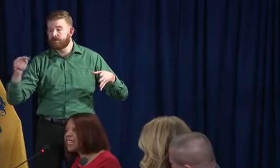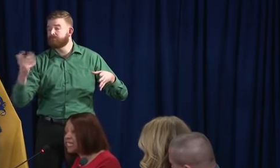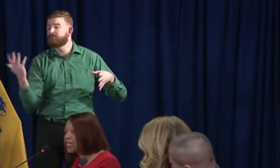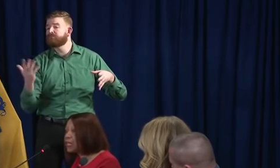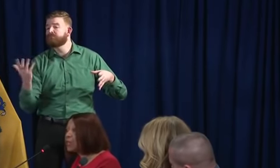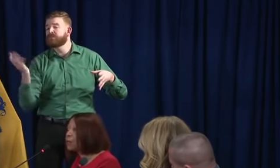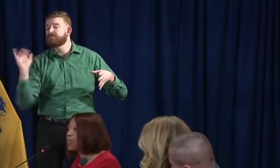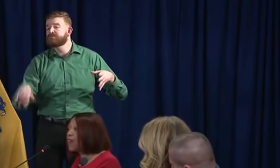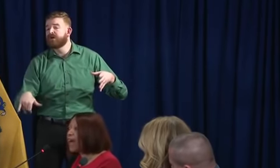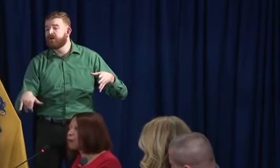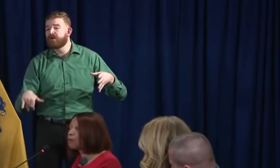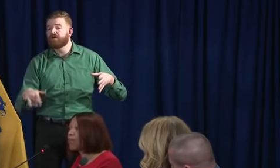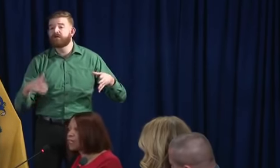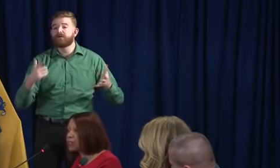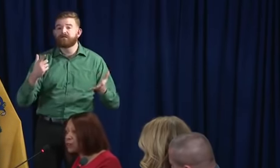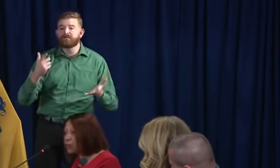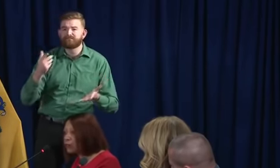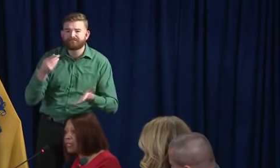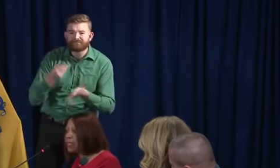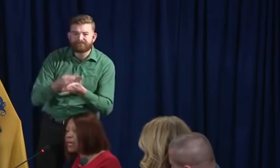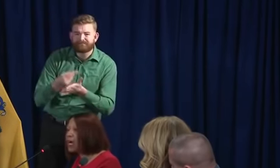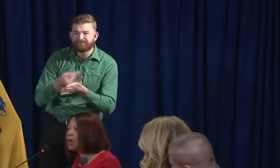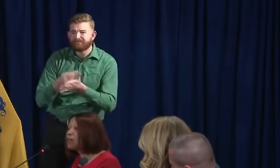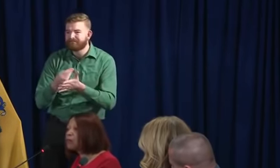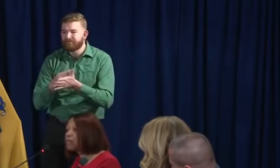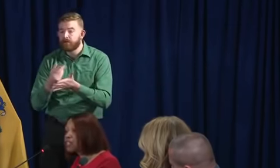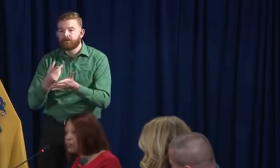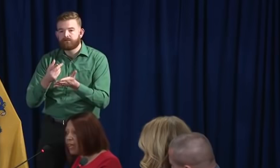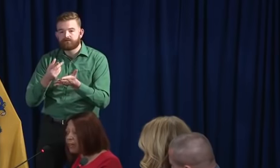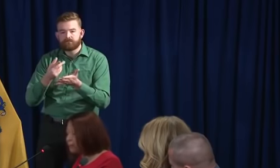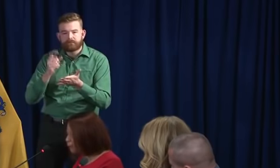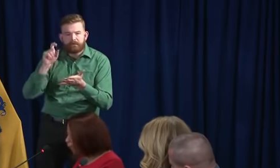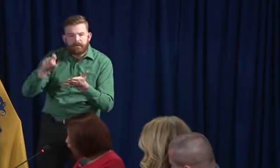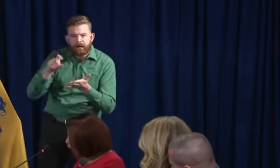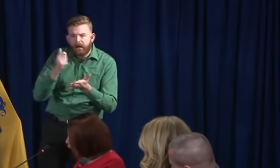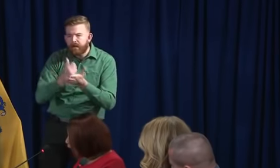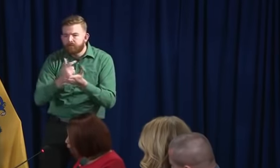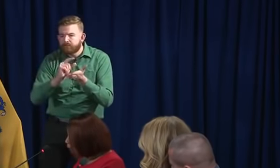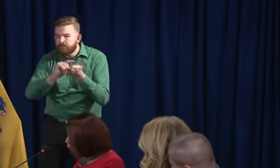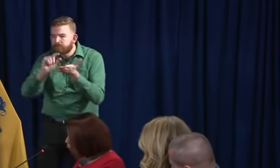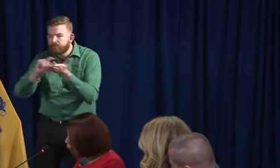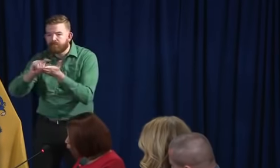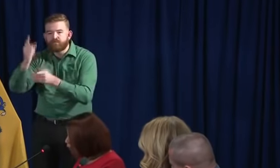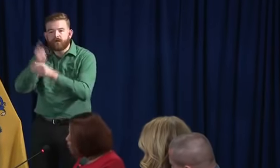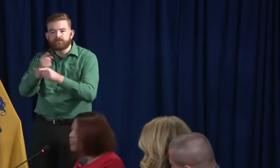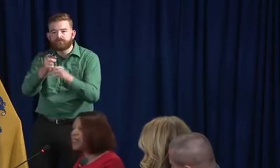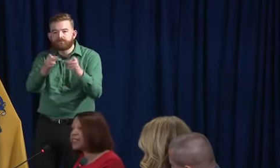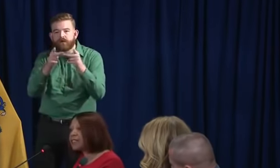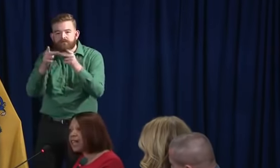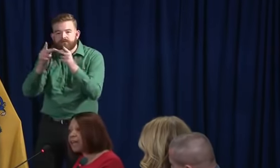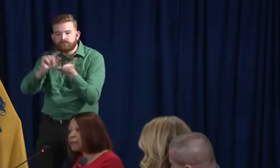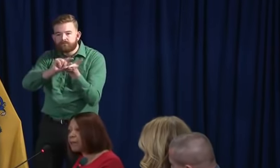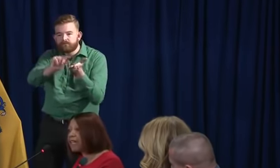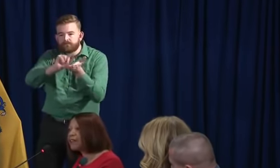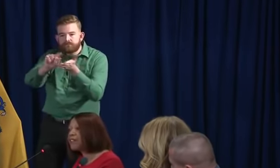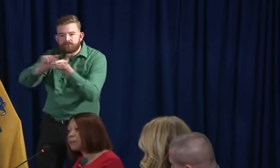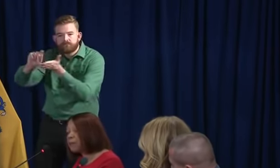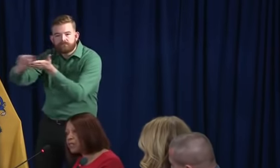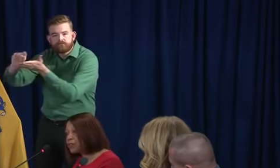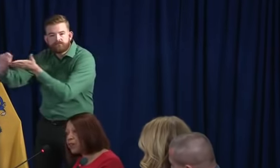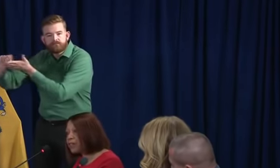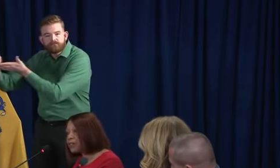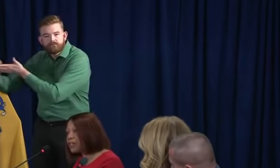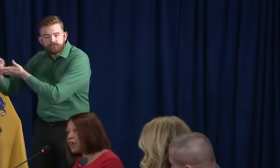they're needed without regulatory restraint. One of the things that many of